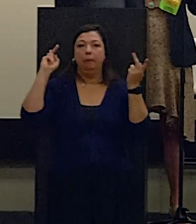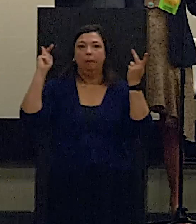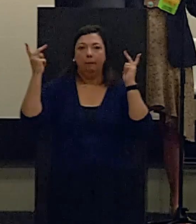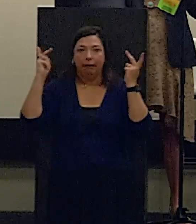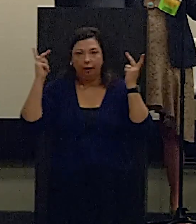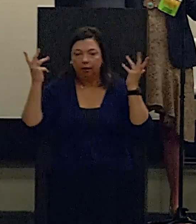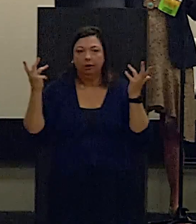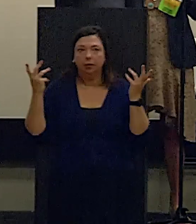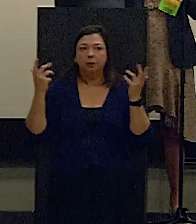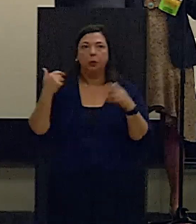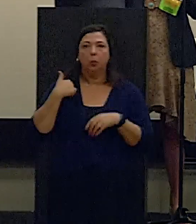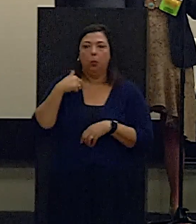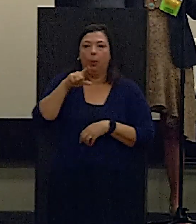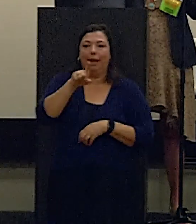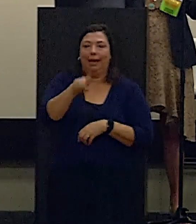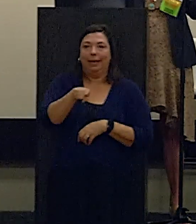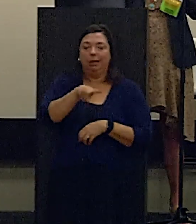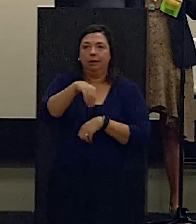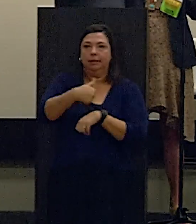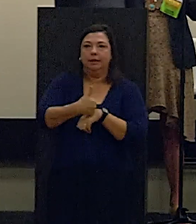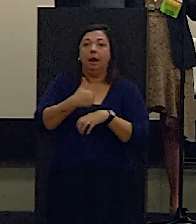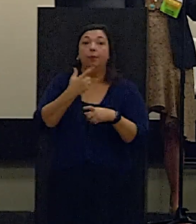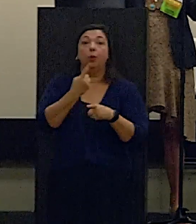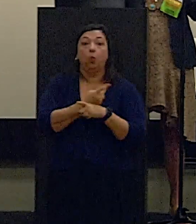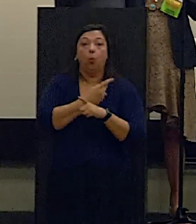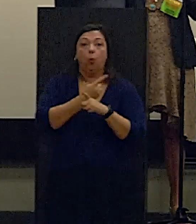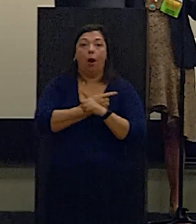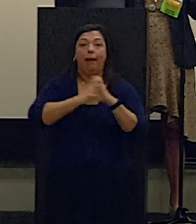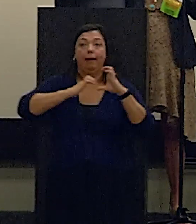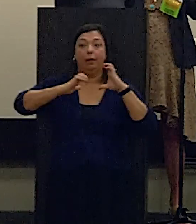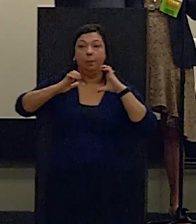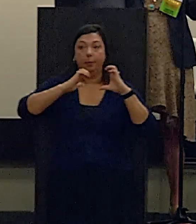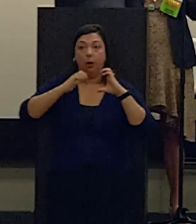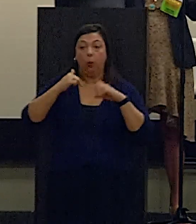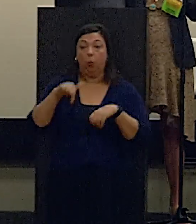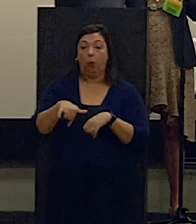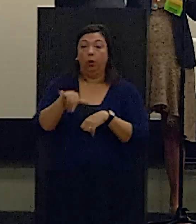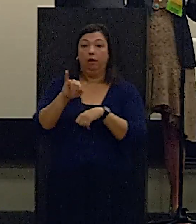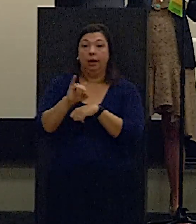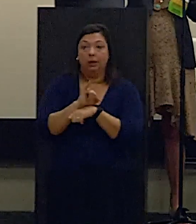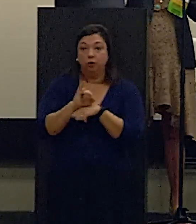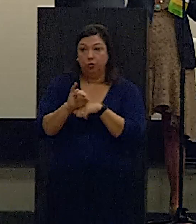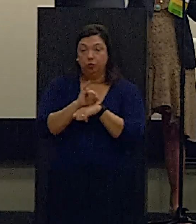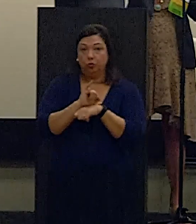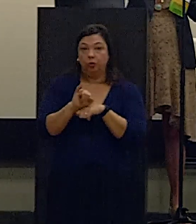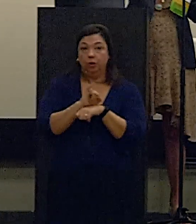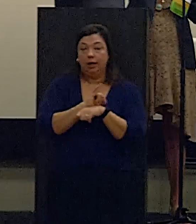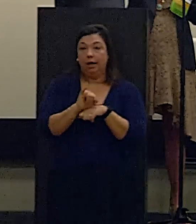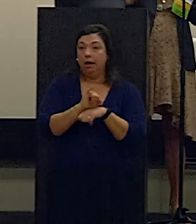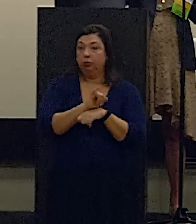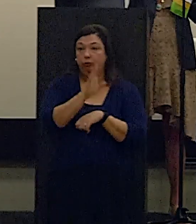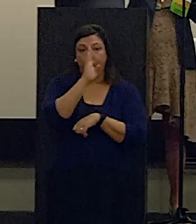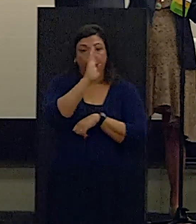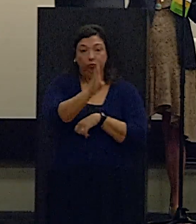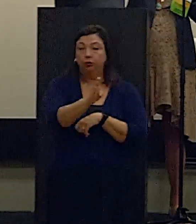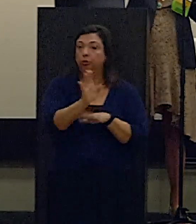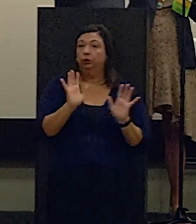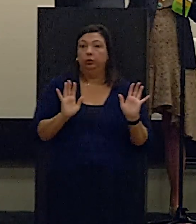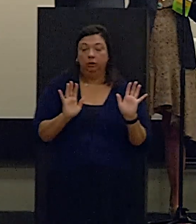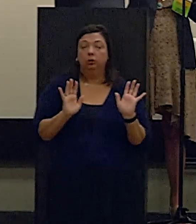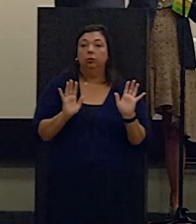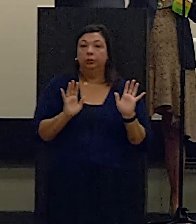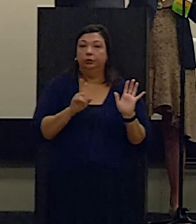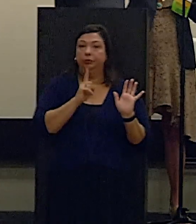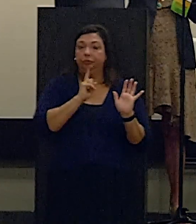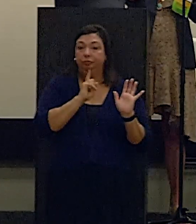like, we have got to get the right communication out. We are in an industry that is cut and dry. It is black and white.